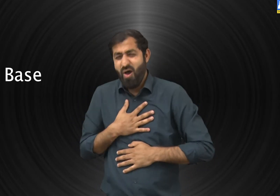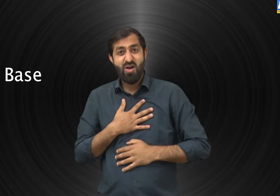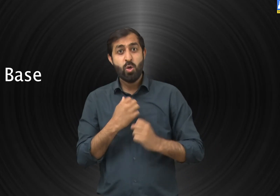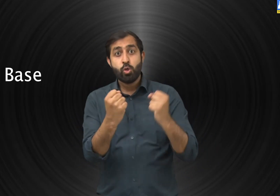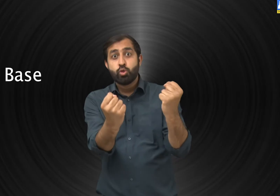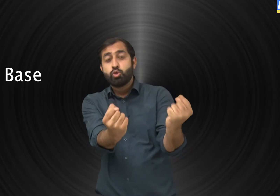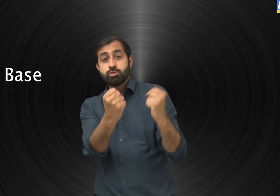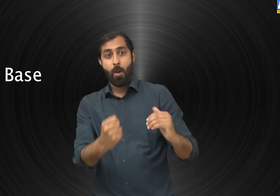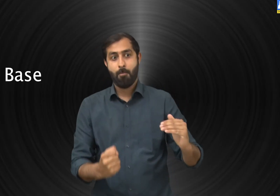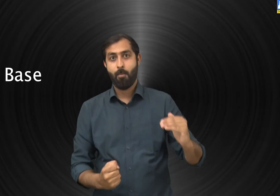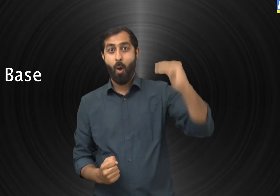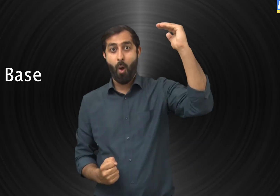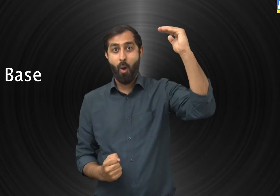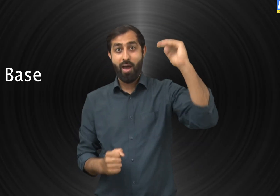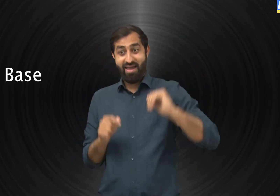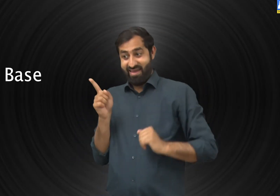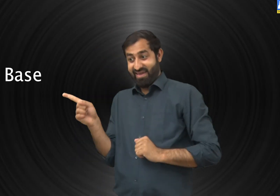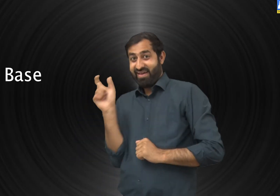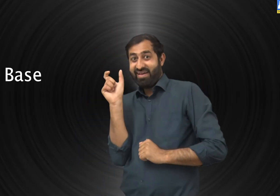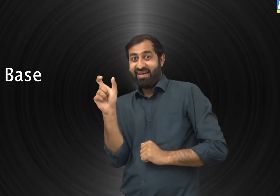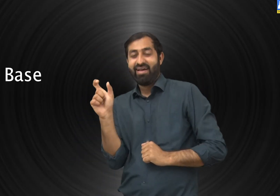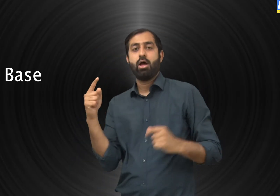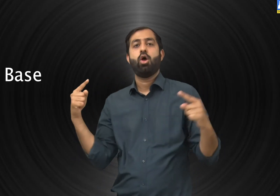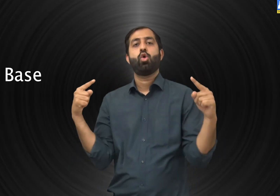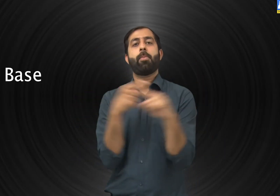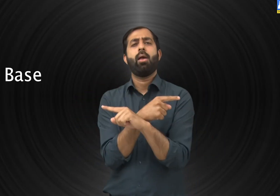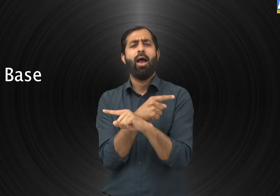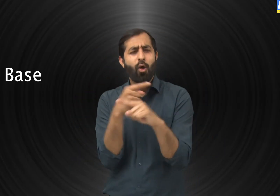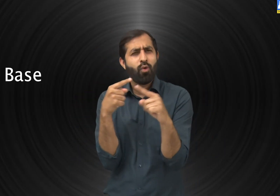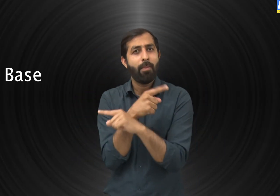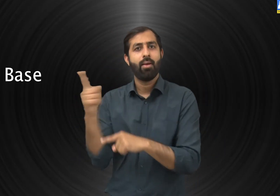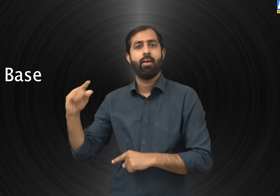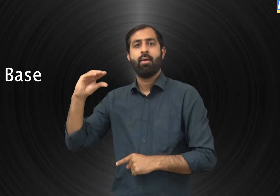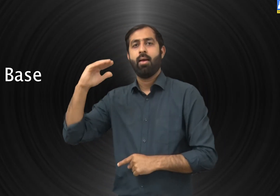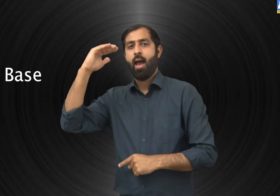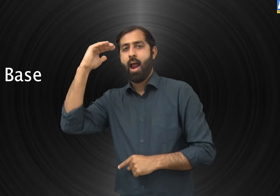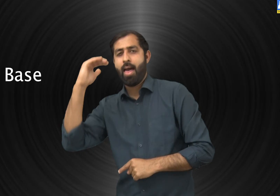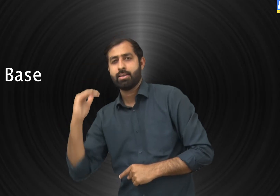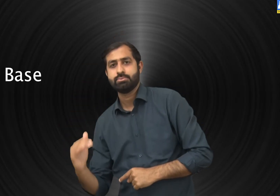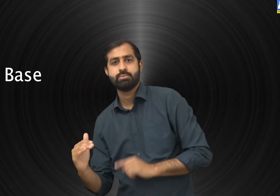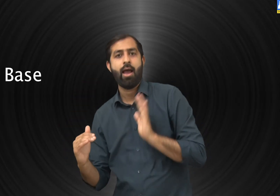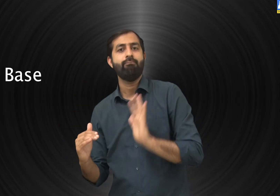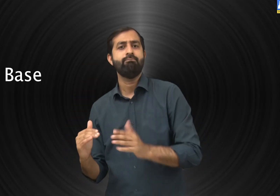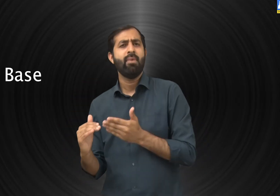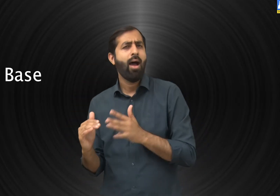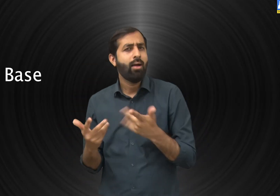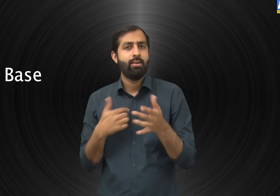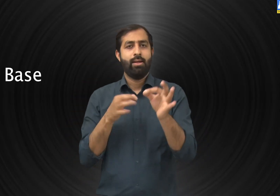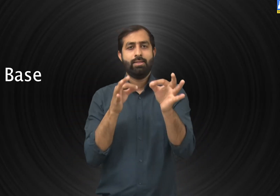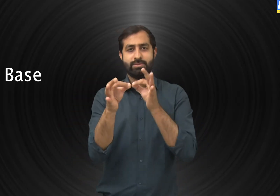It has higher concentration of hydrogen ions. On the other hand, base has lower concentration of hydrogen ions.